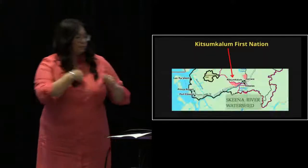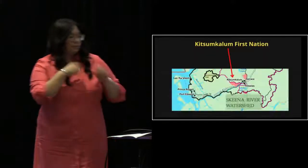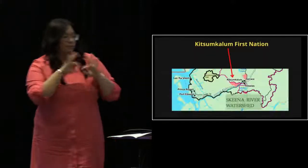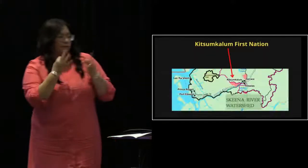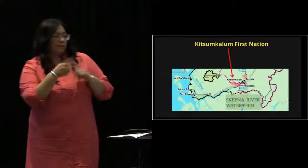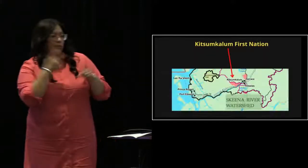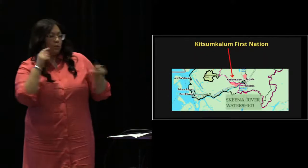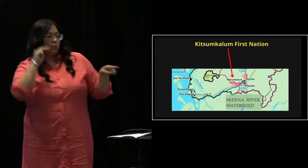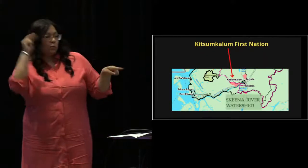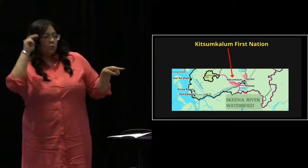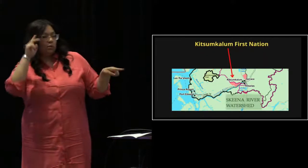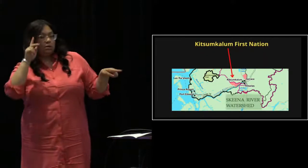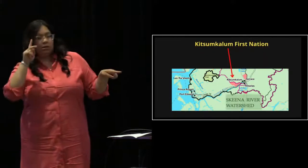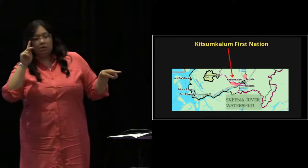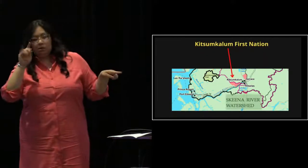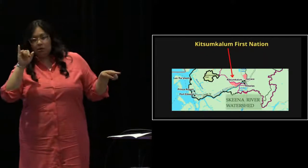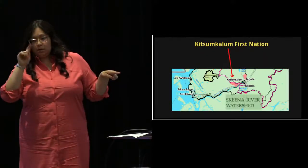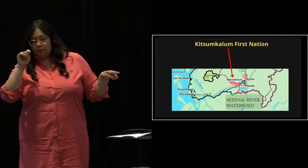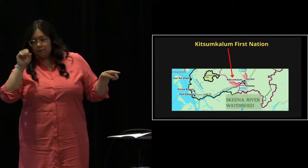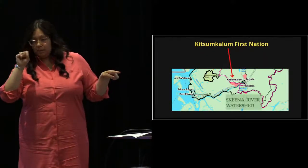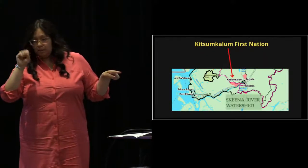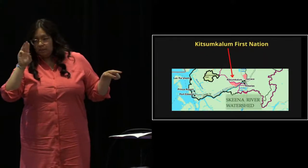left unheard.